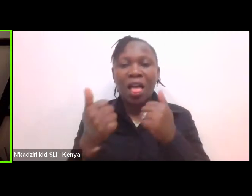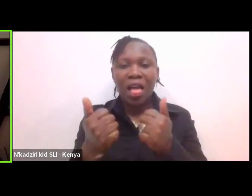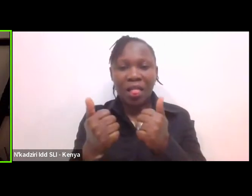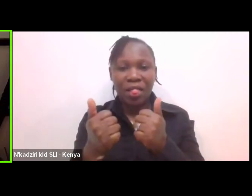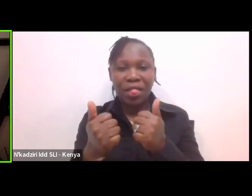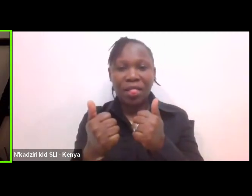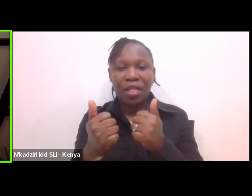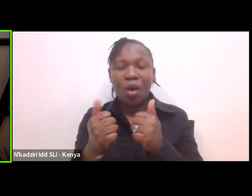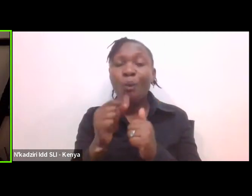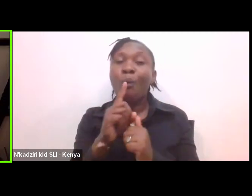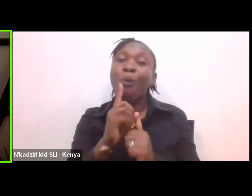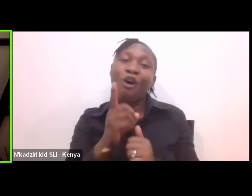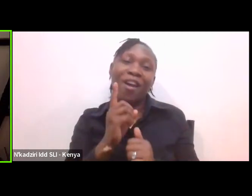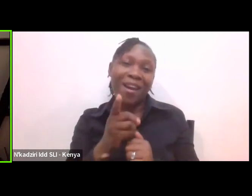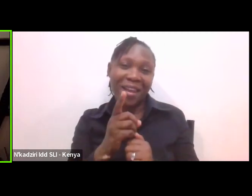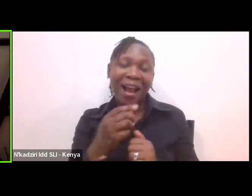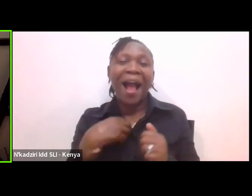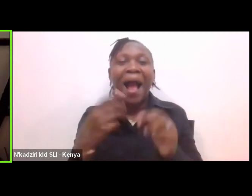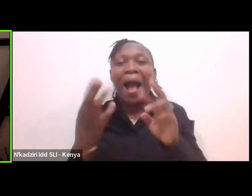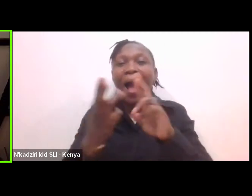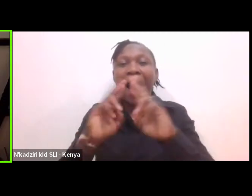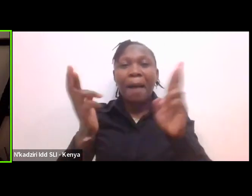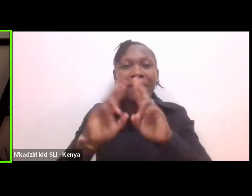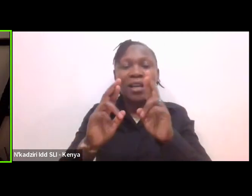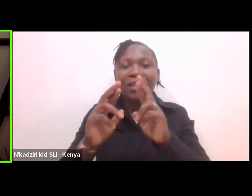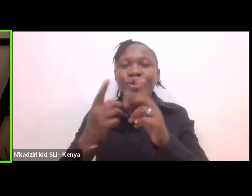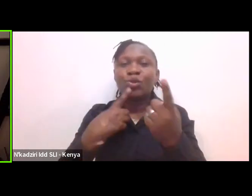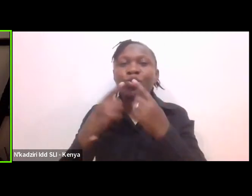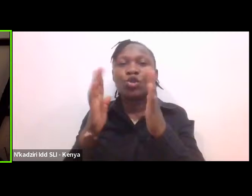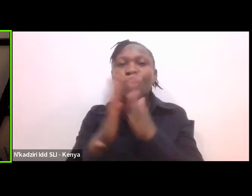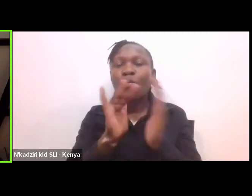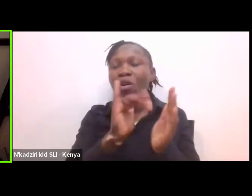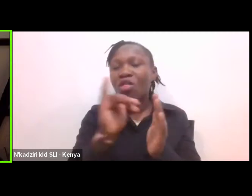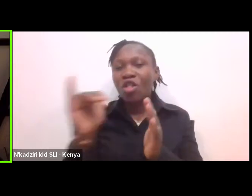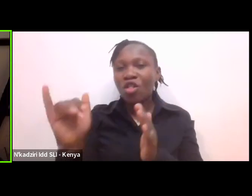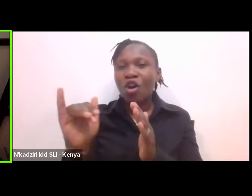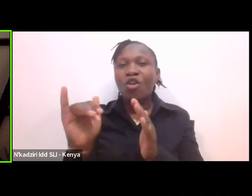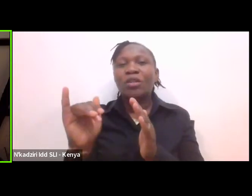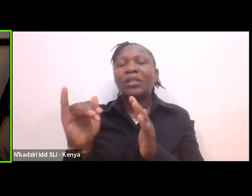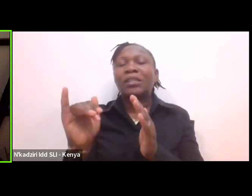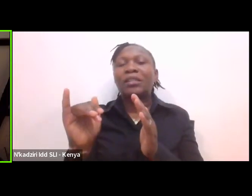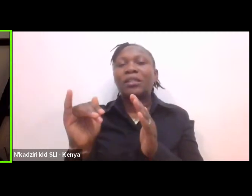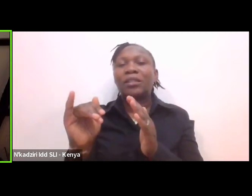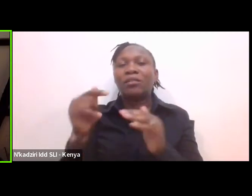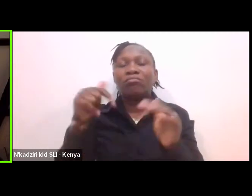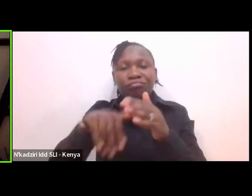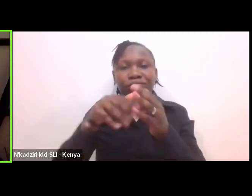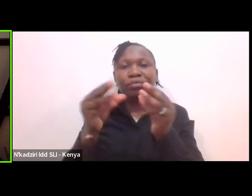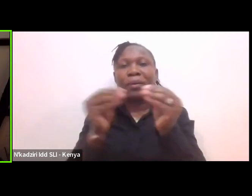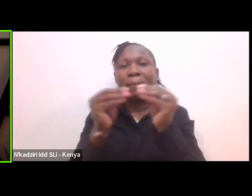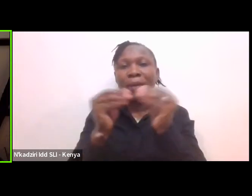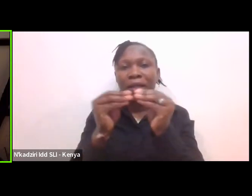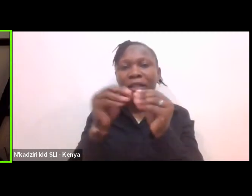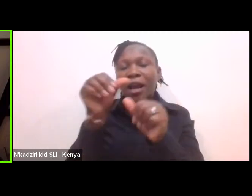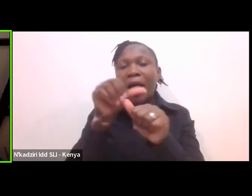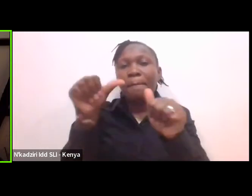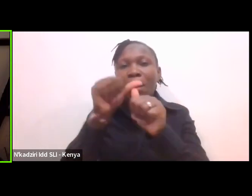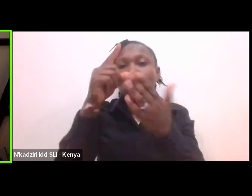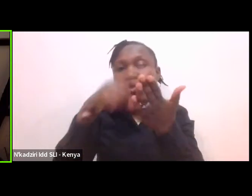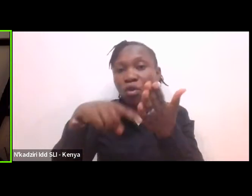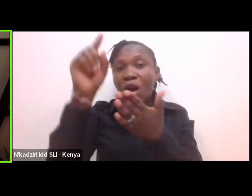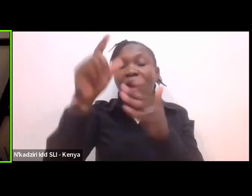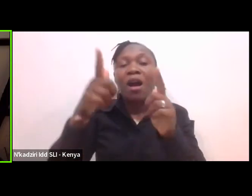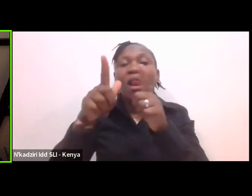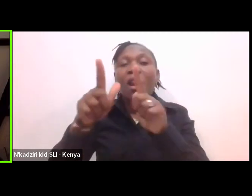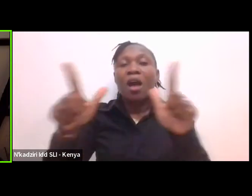with anyone here attending the summit to clear up any confusion resulting from language, should that